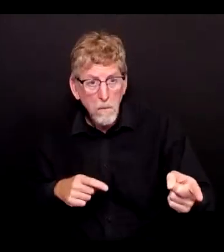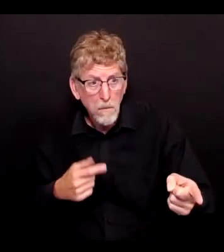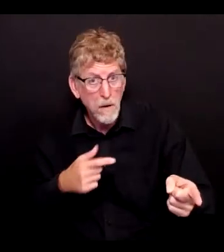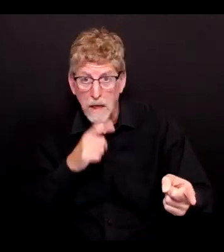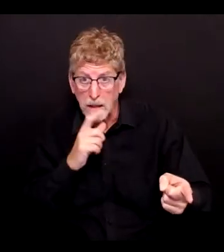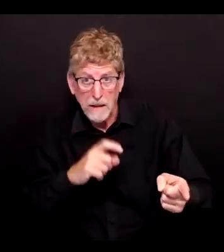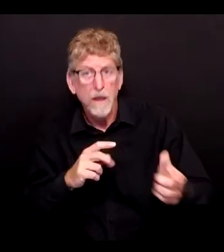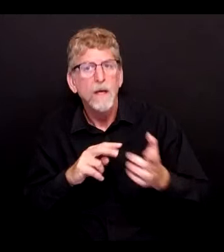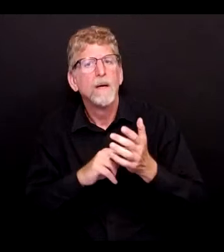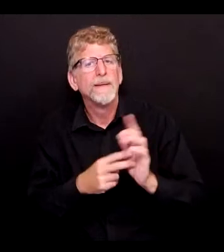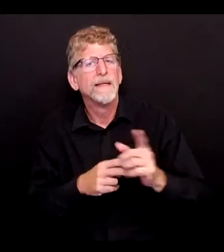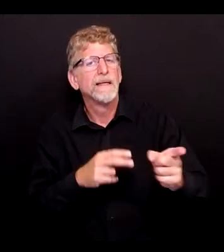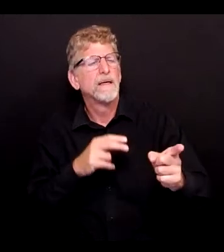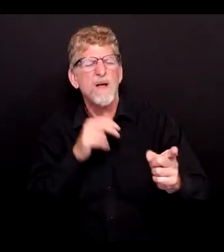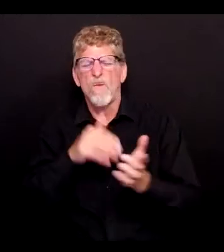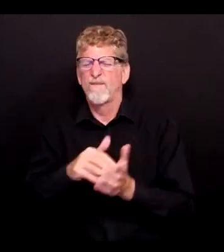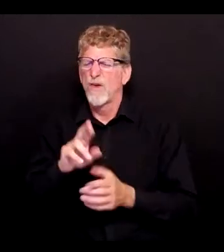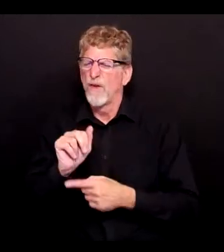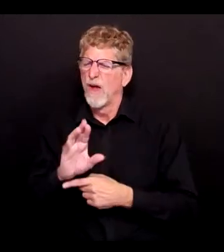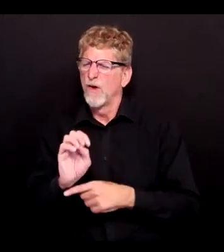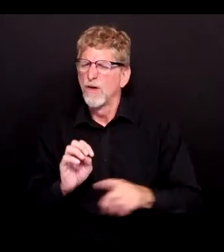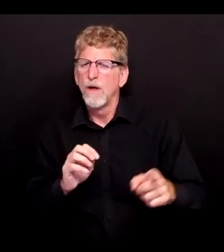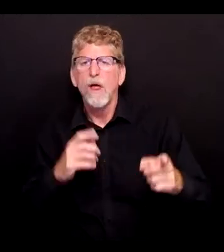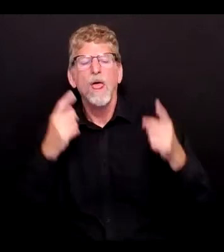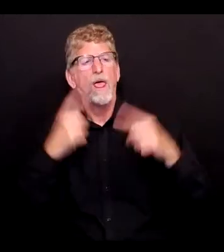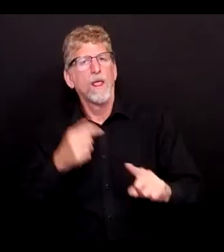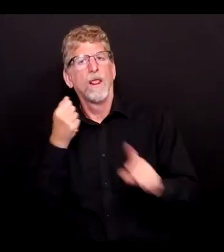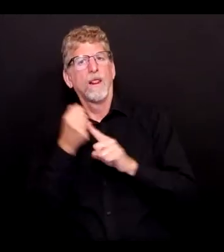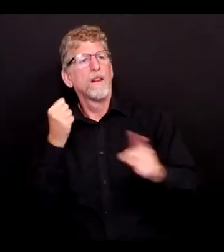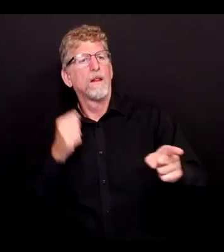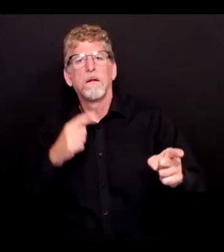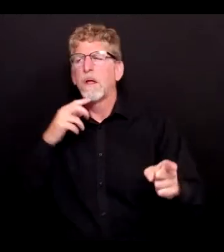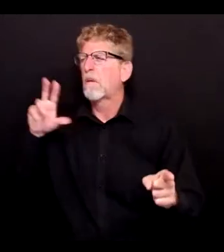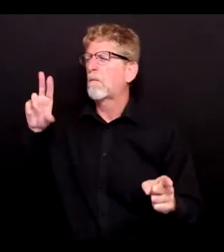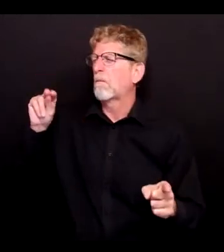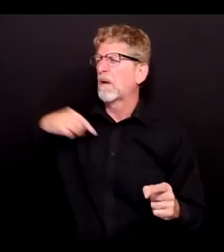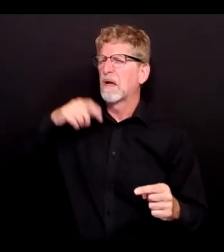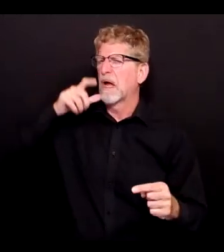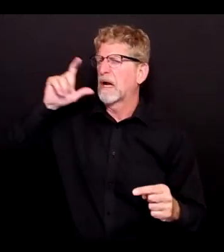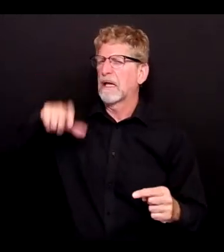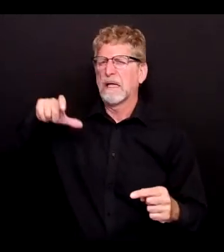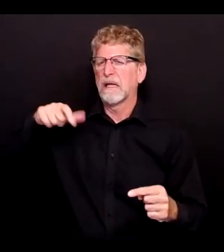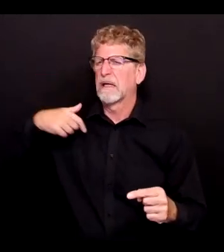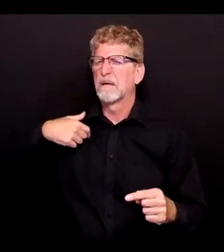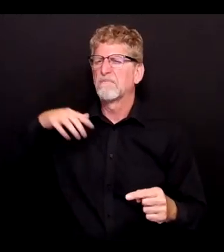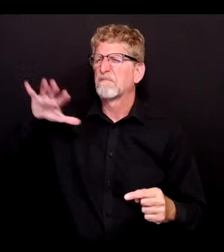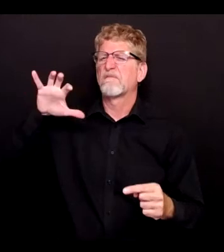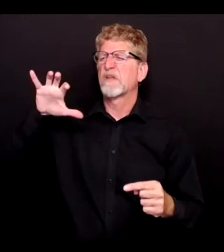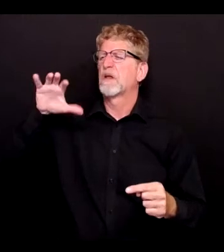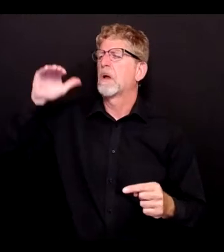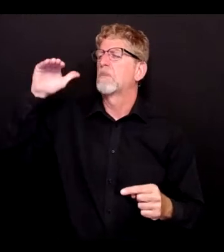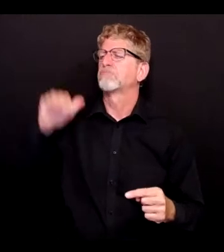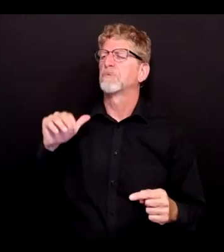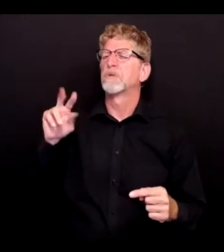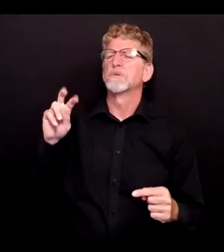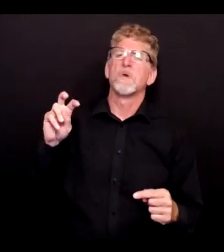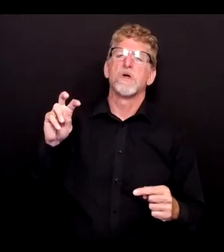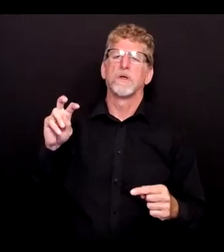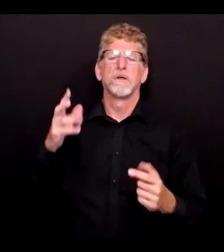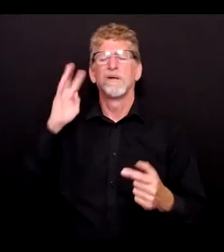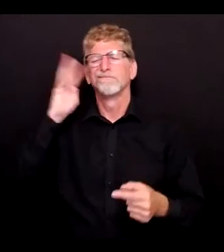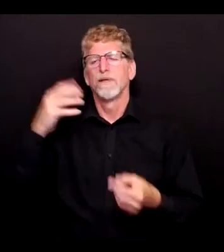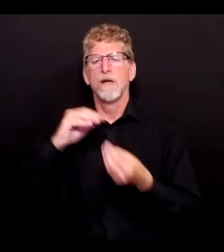a vaccinator will say, I don't need 500, I need 200, or whatever the case may be. And then